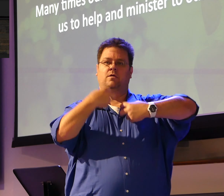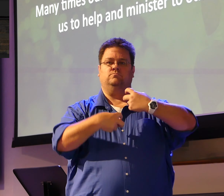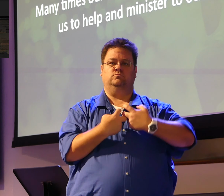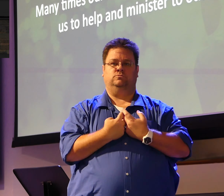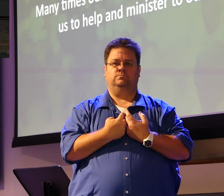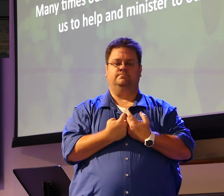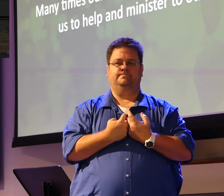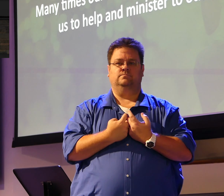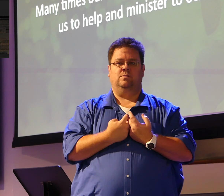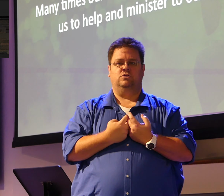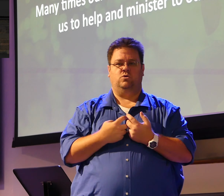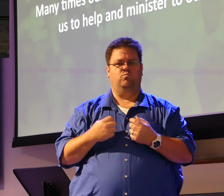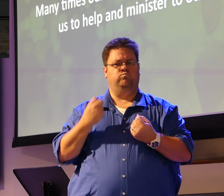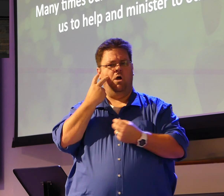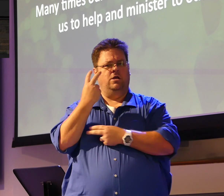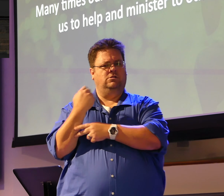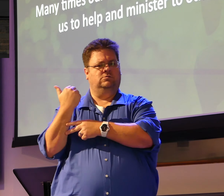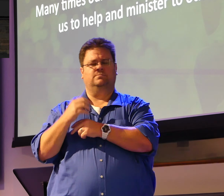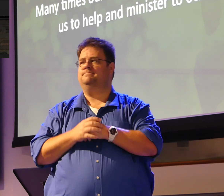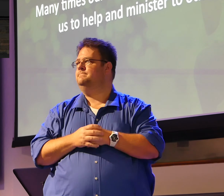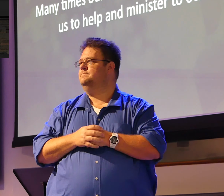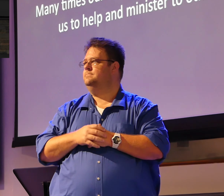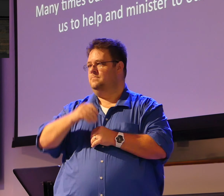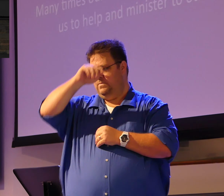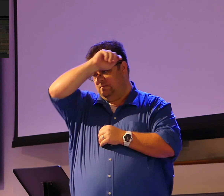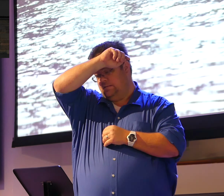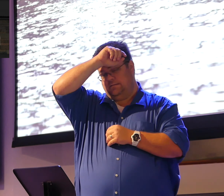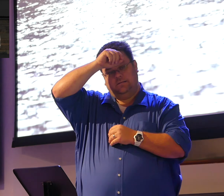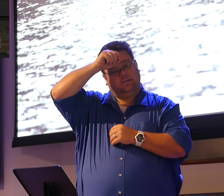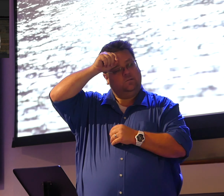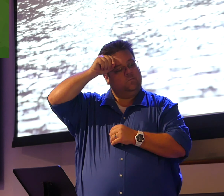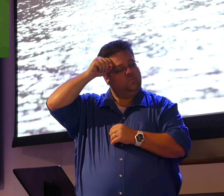problems and trials and so watch this video